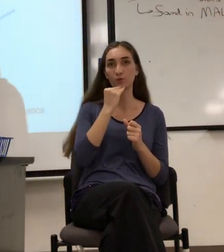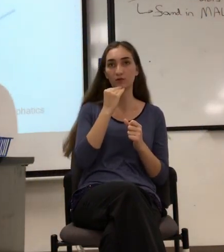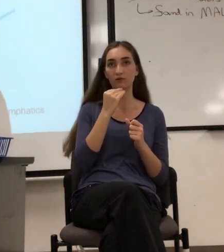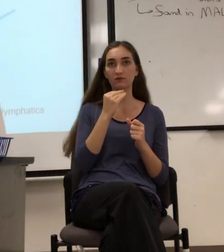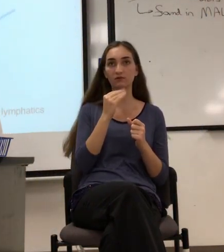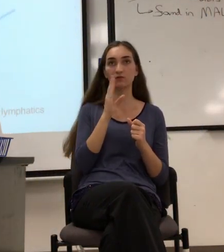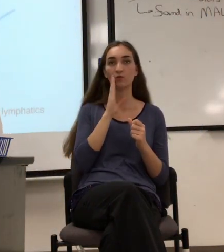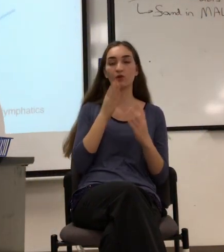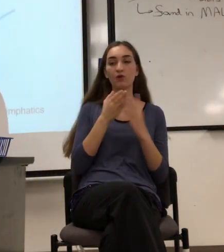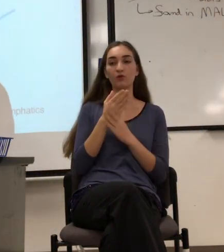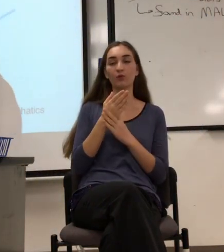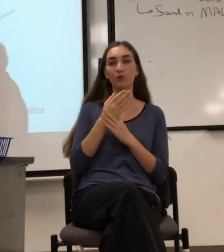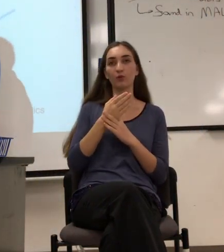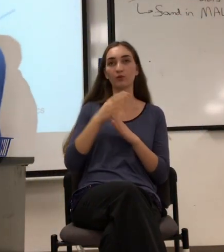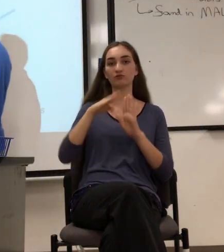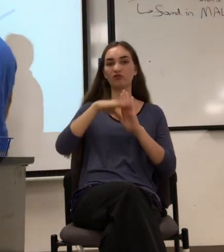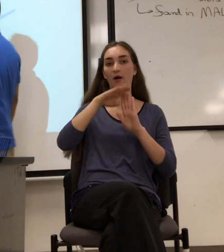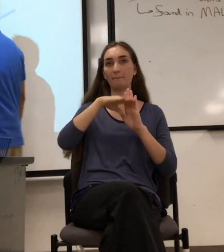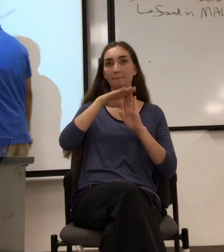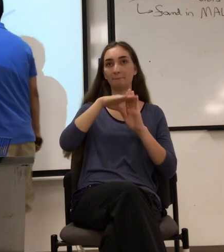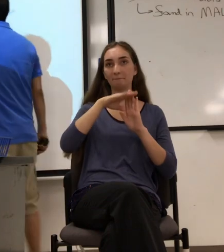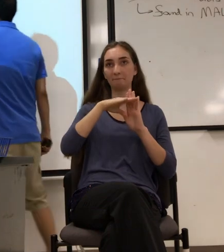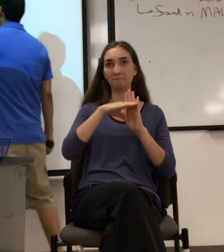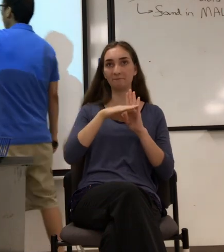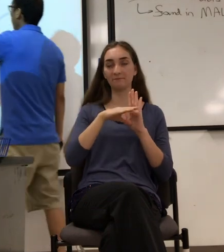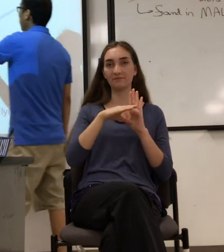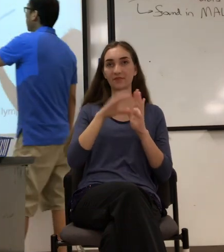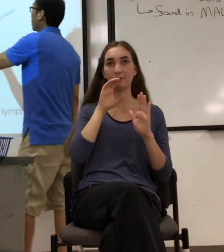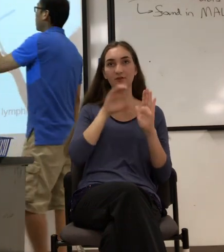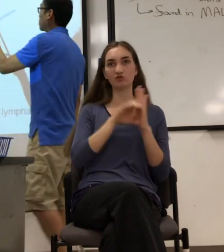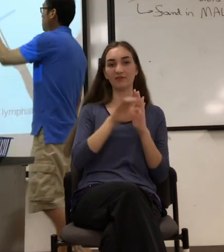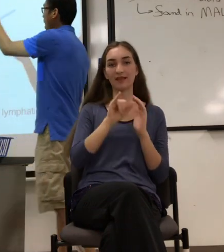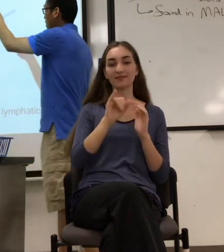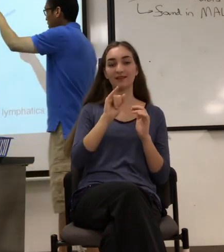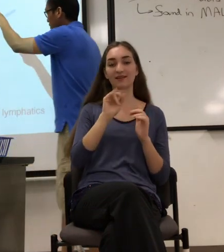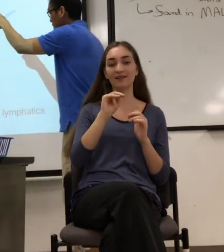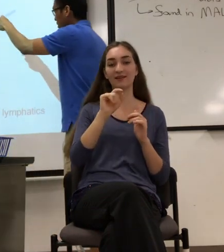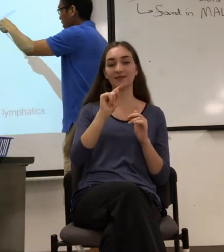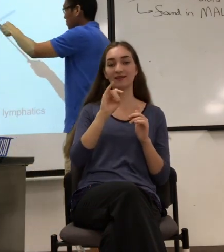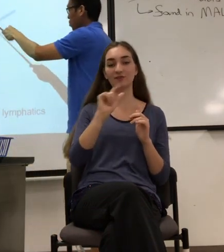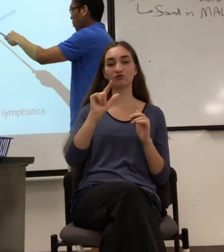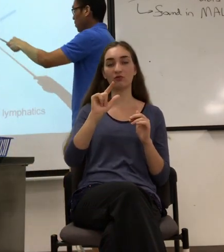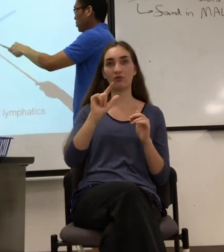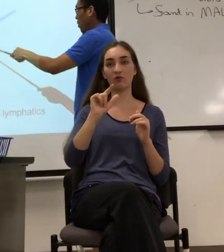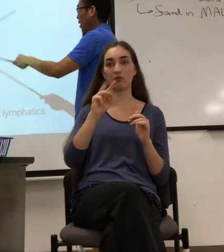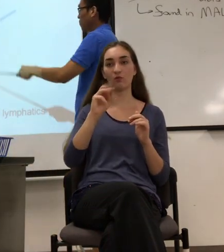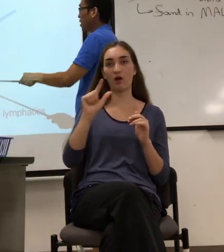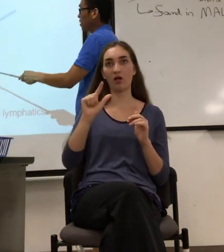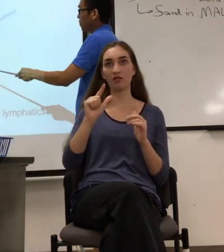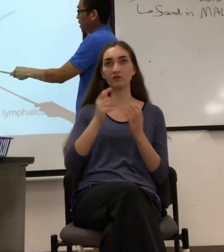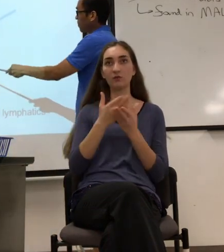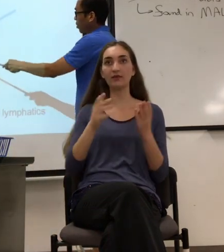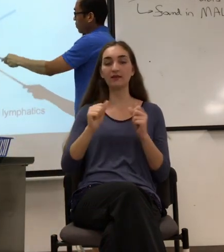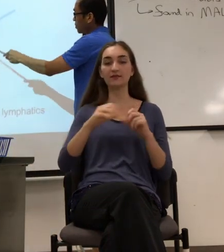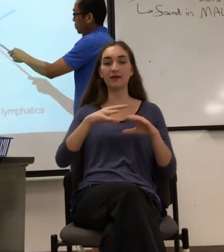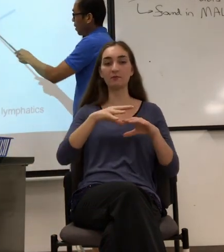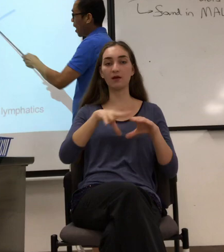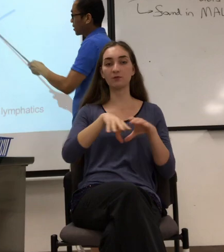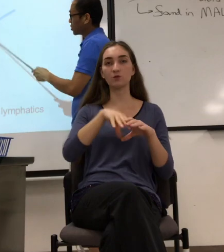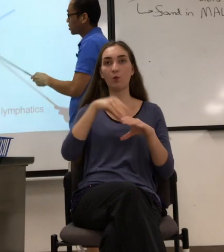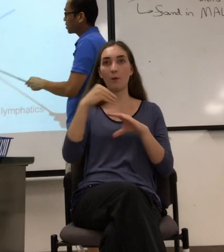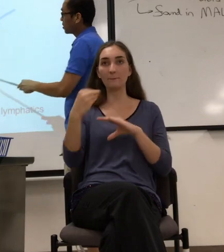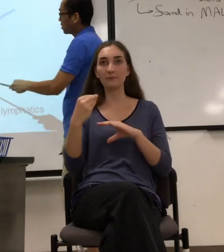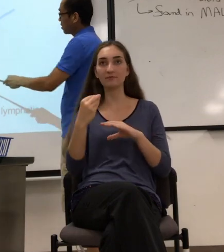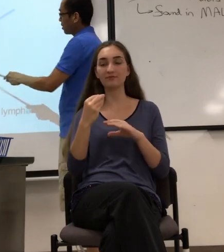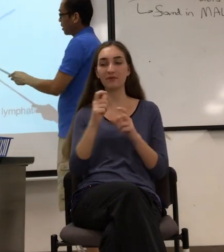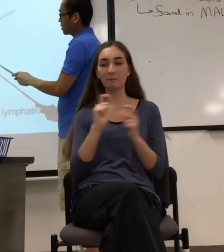the top of the figure. This is like the intestinal wall. We'll talk about it when we get there. So things get absorbed this way. The big purple